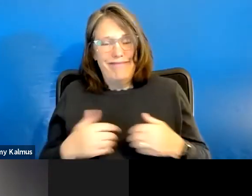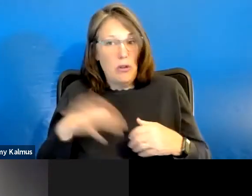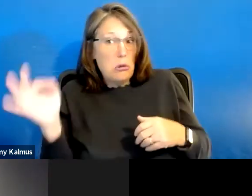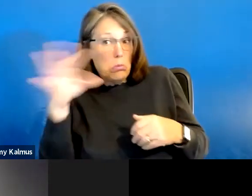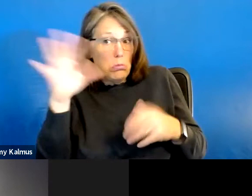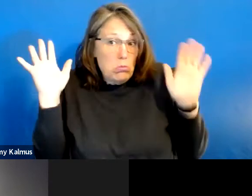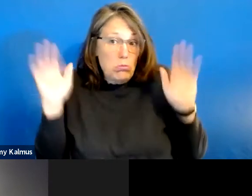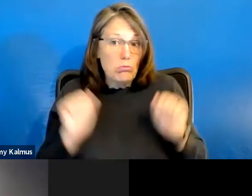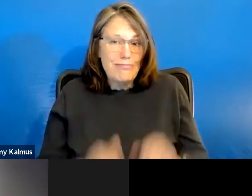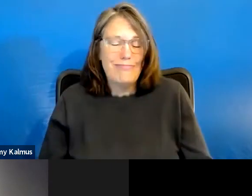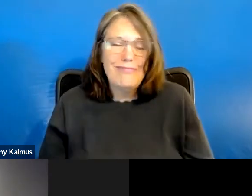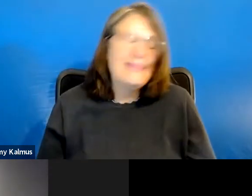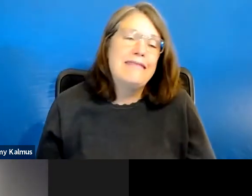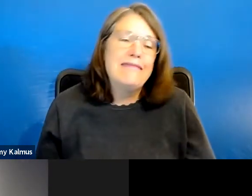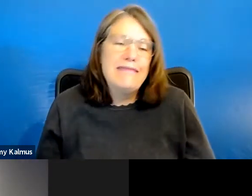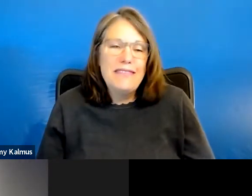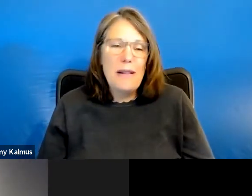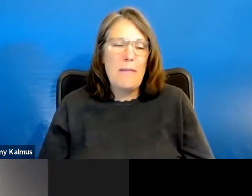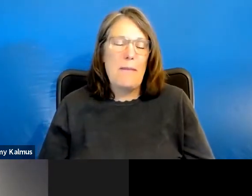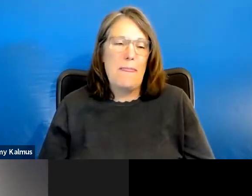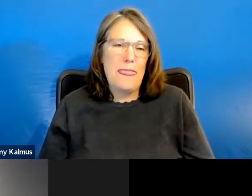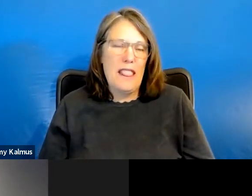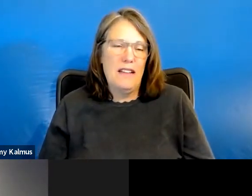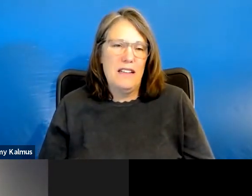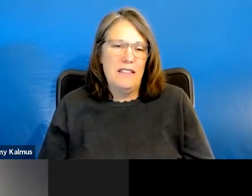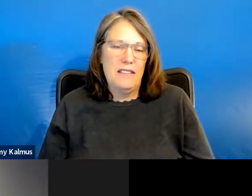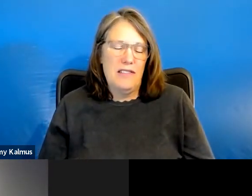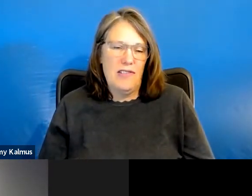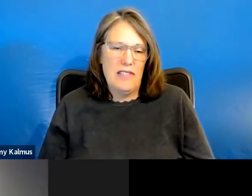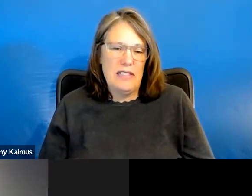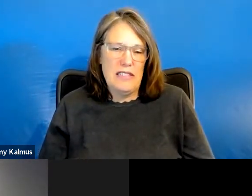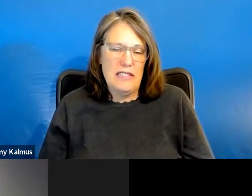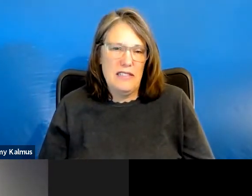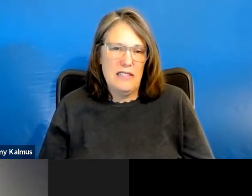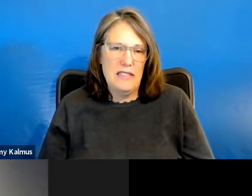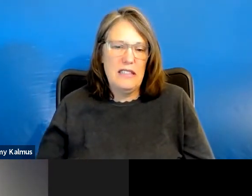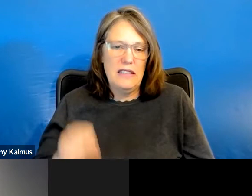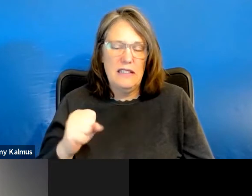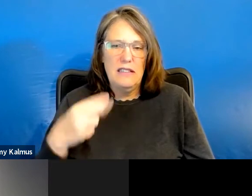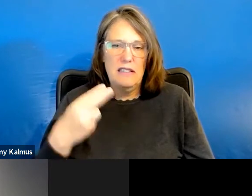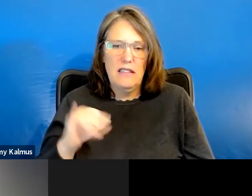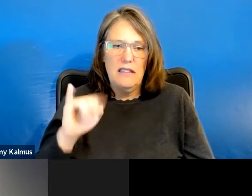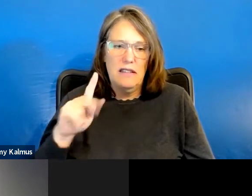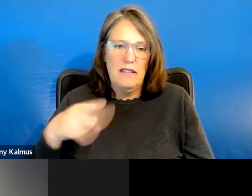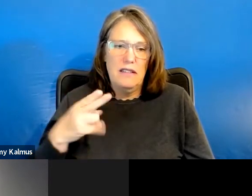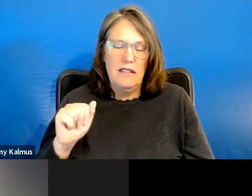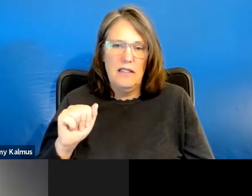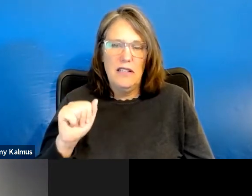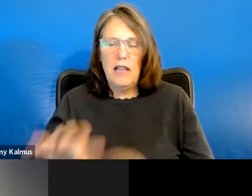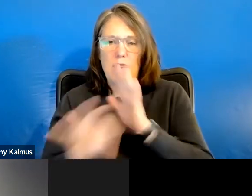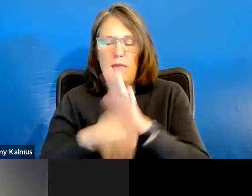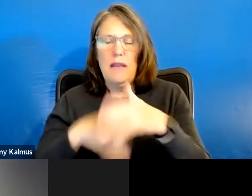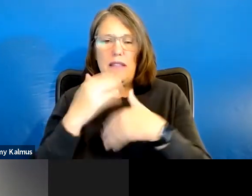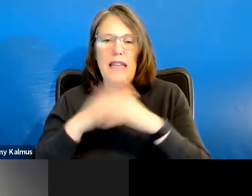aside. So, all right. So, Sheikah, let's just have you pick the next category. We